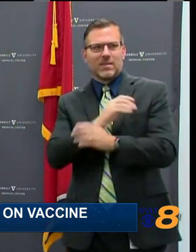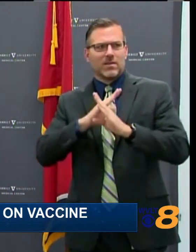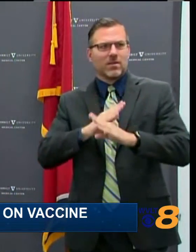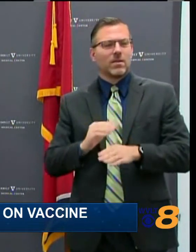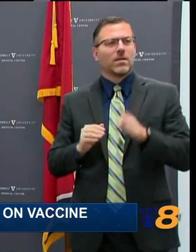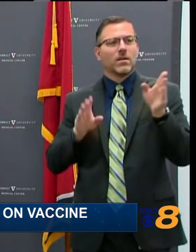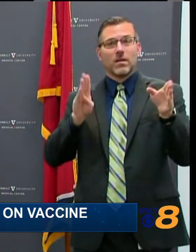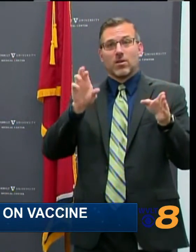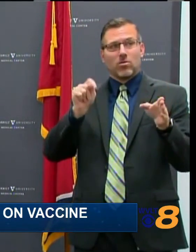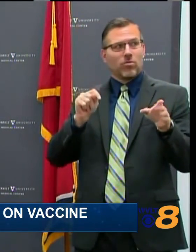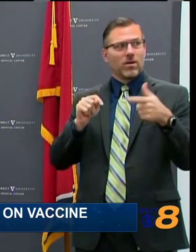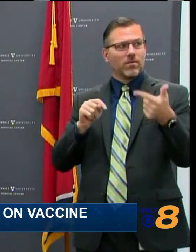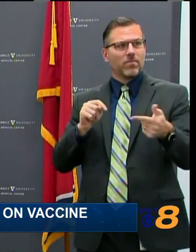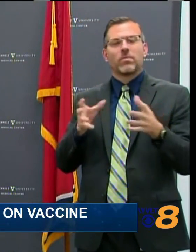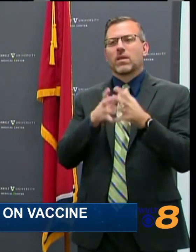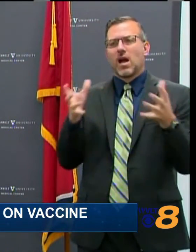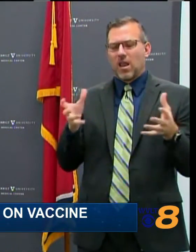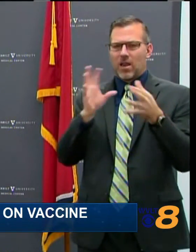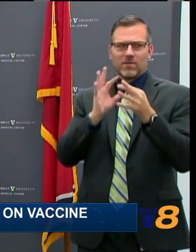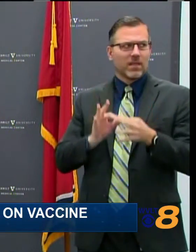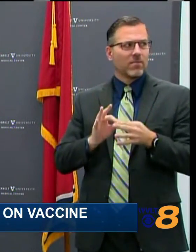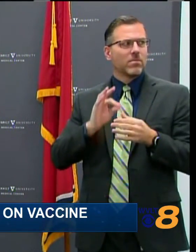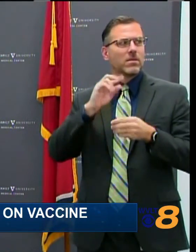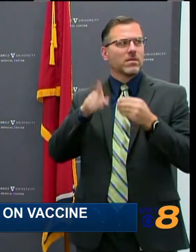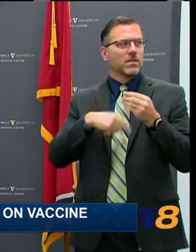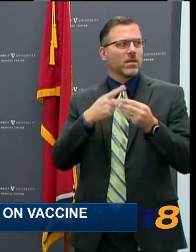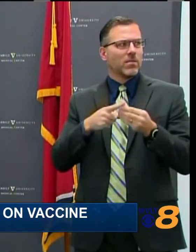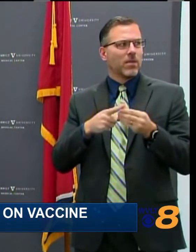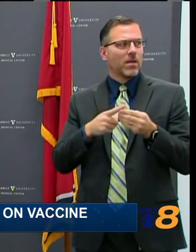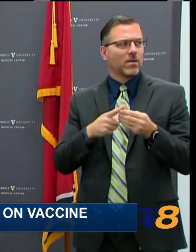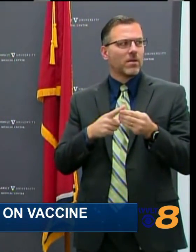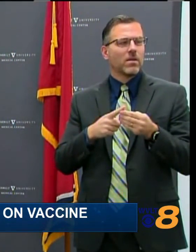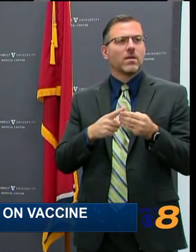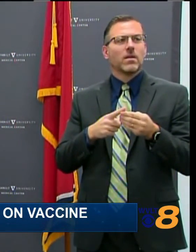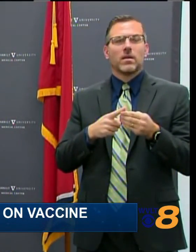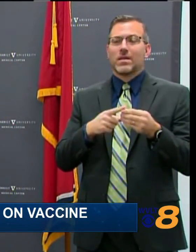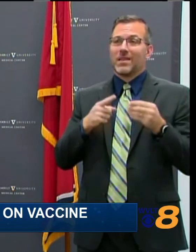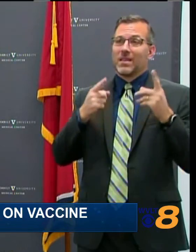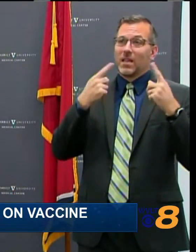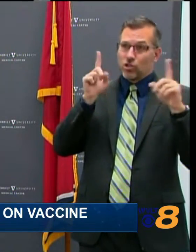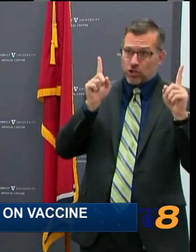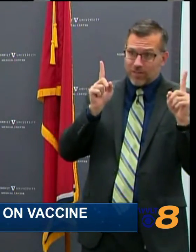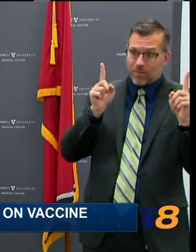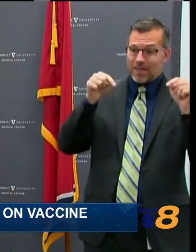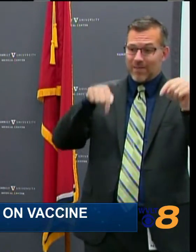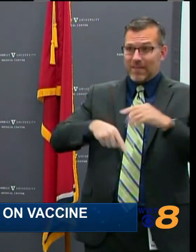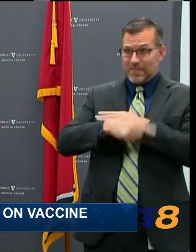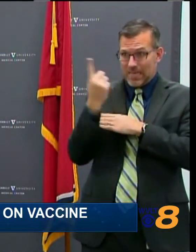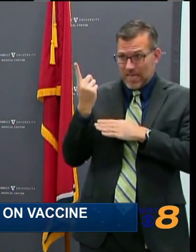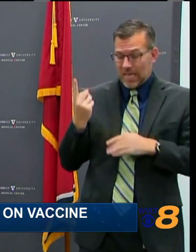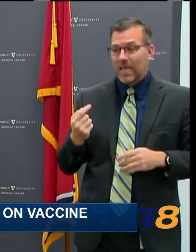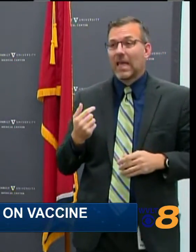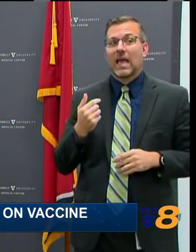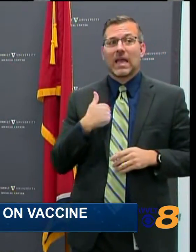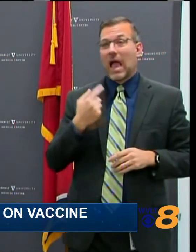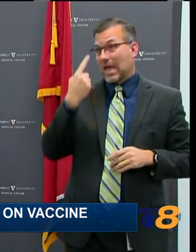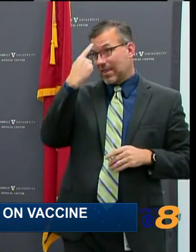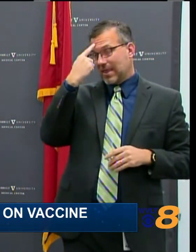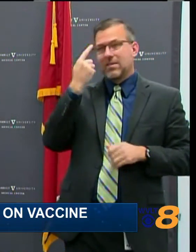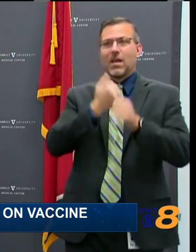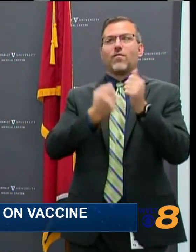Governor, there have been a lot of statements about the achievement and significance of this day, and I certainly think that's something